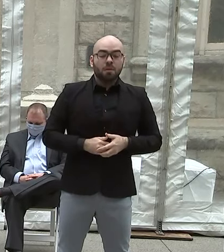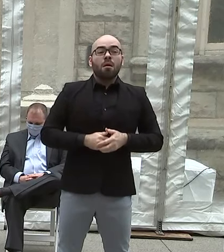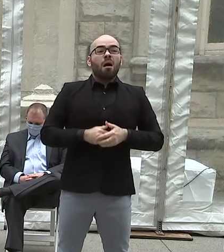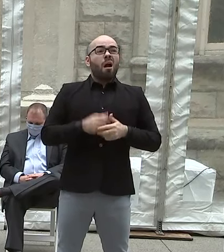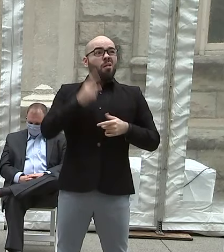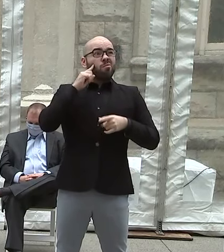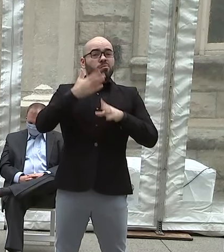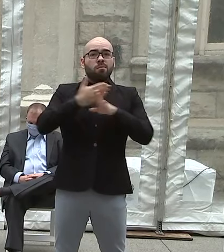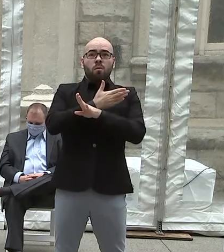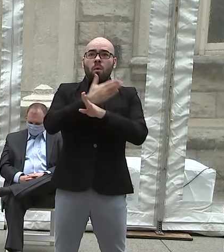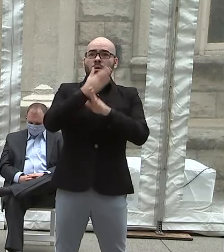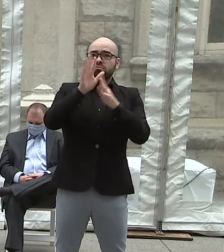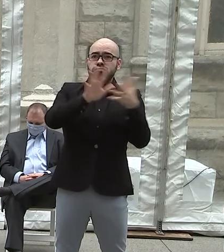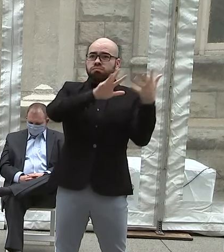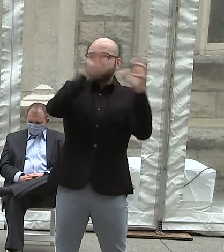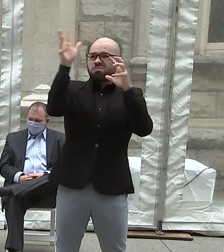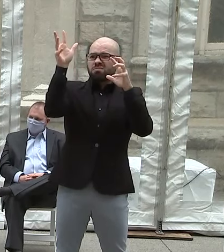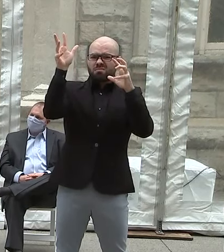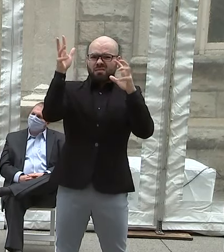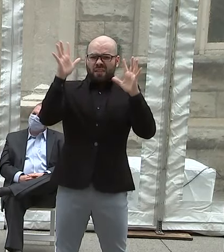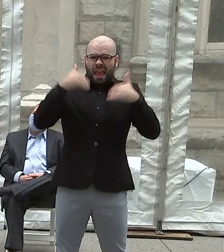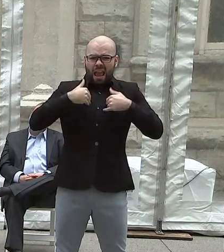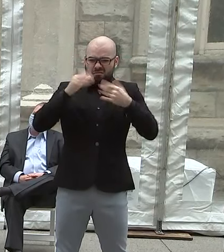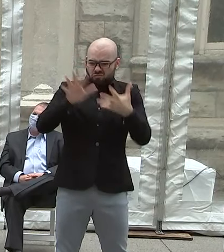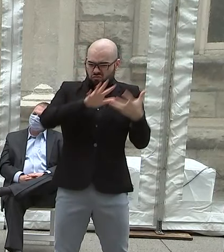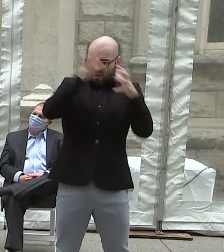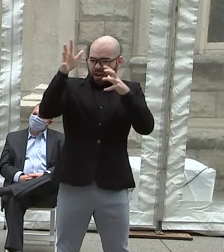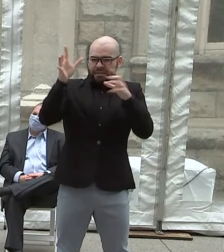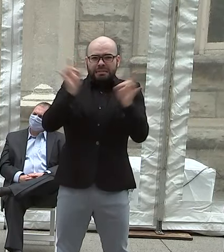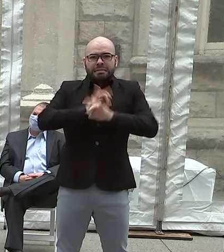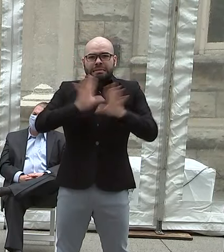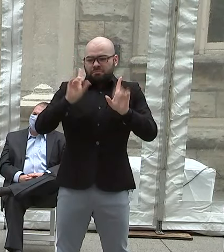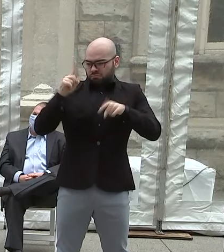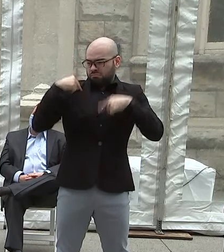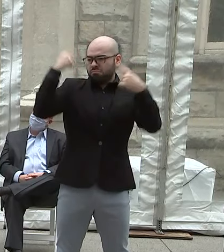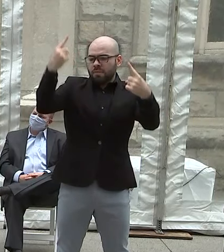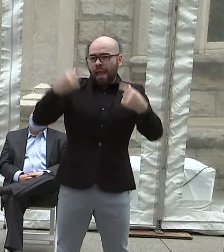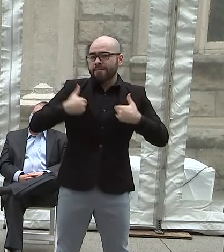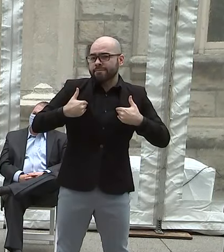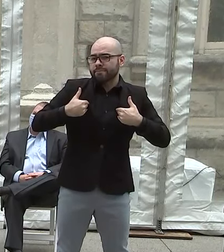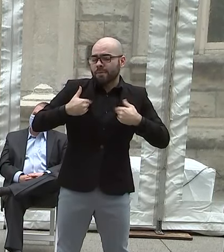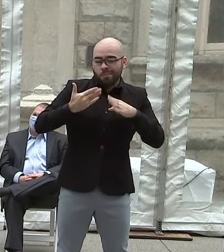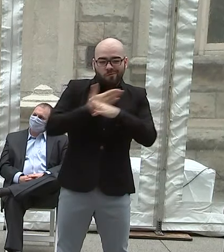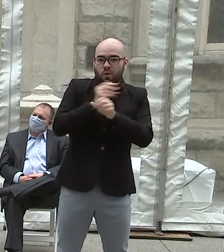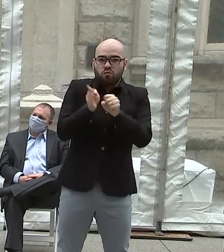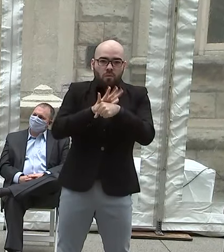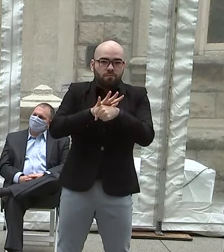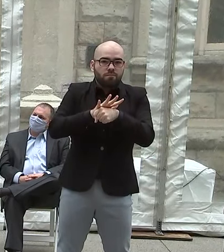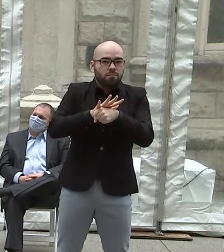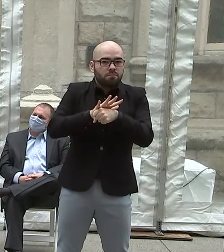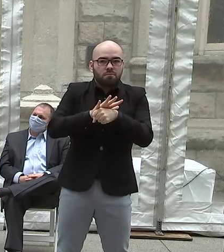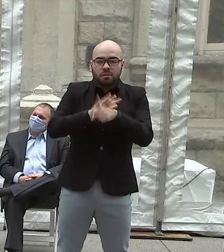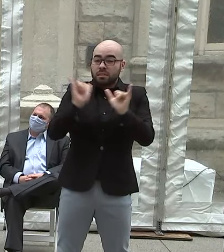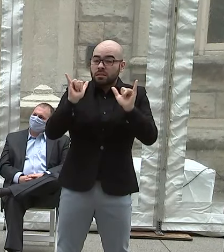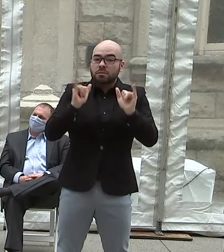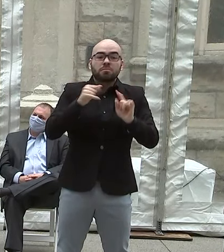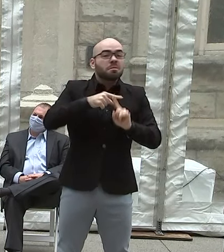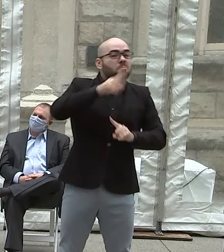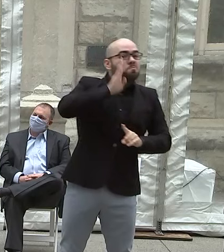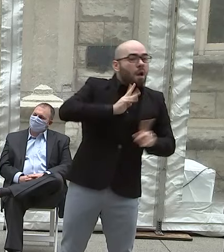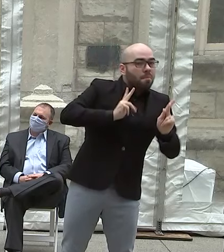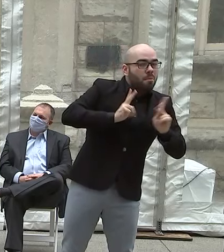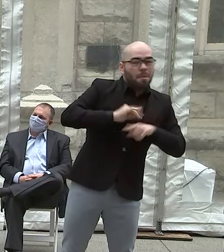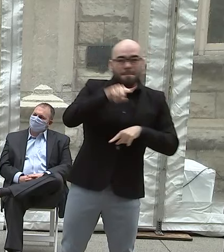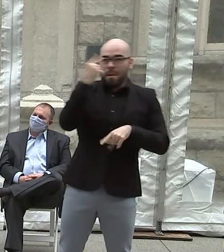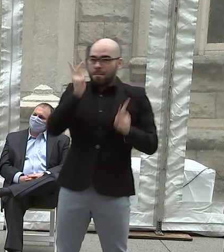before this crisis, there was already a crisis. And for many small businesses across this city, in particular Black and brown businesses, they had